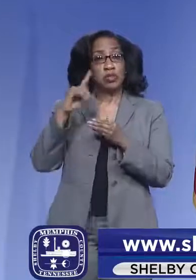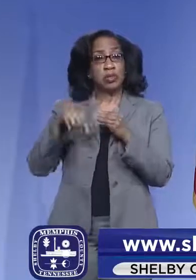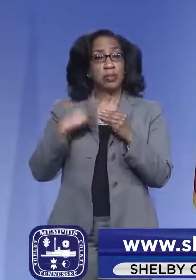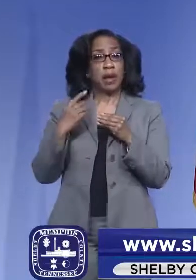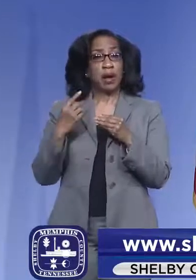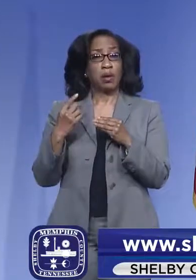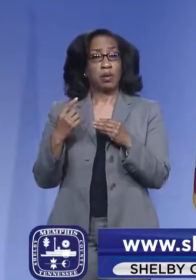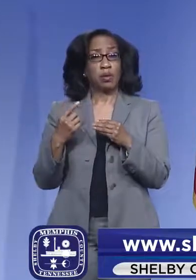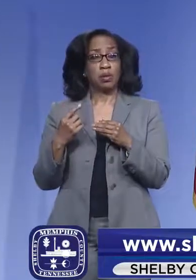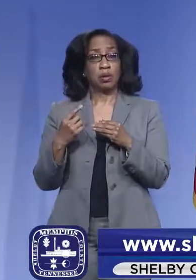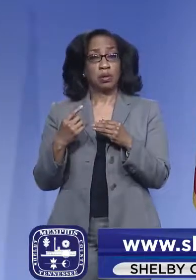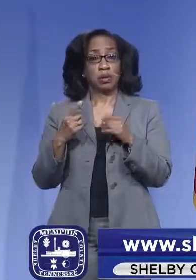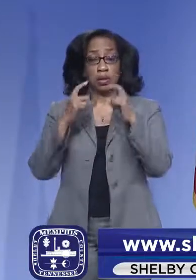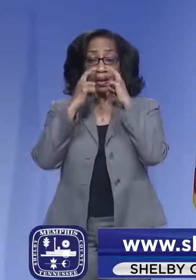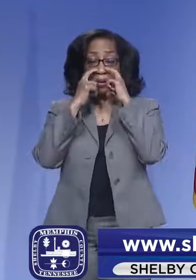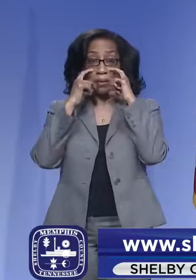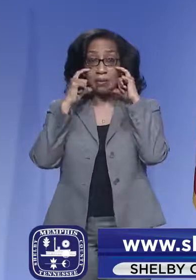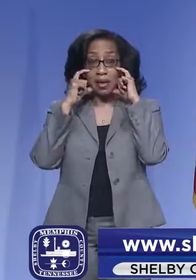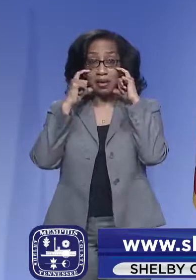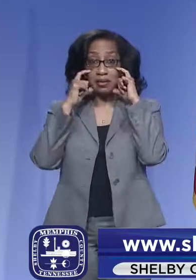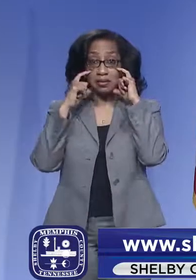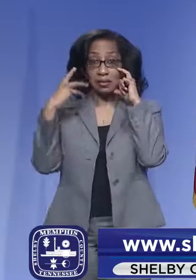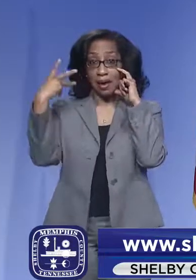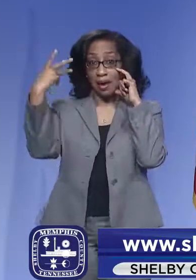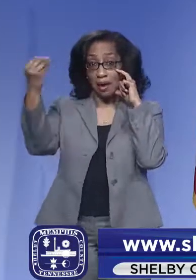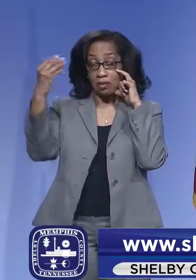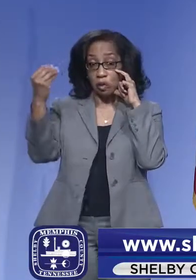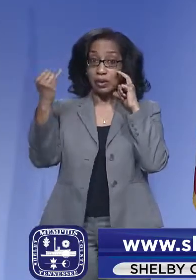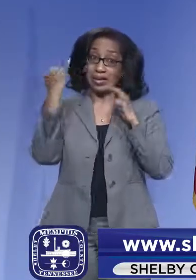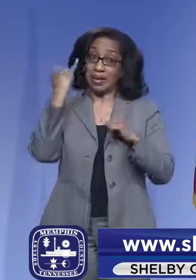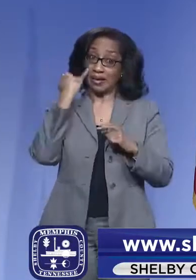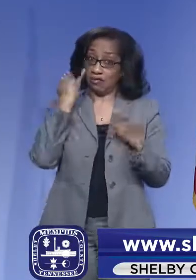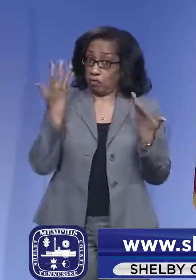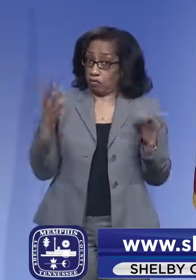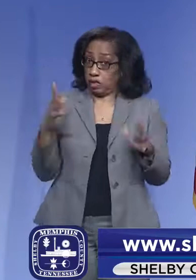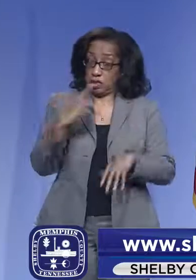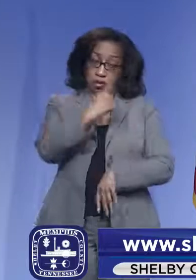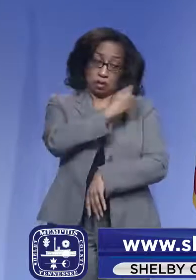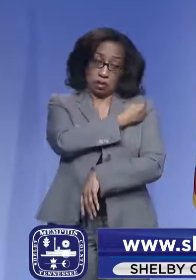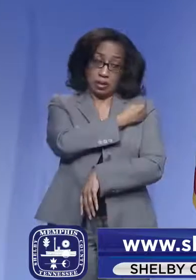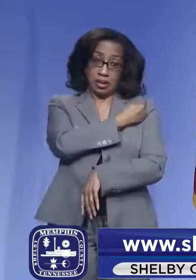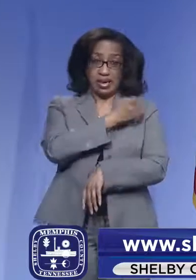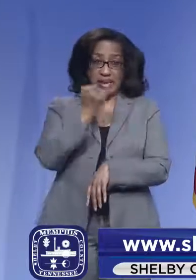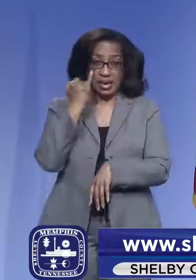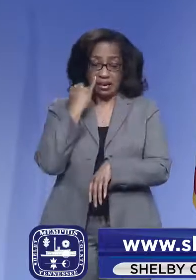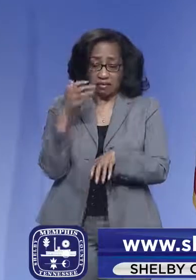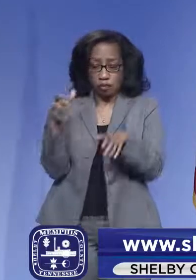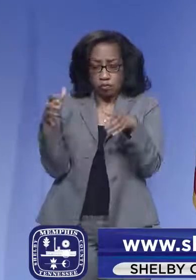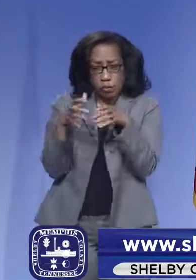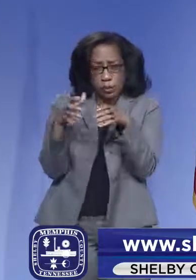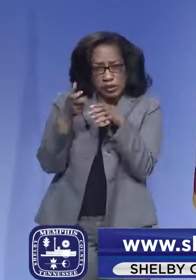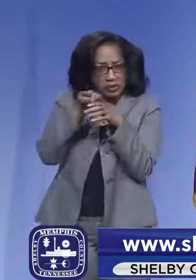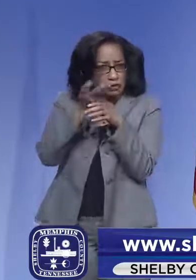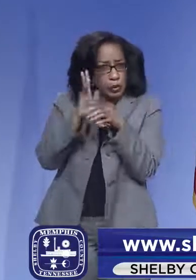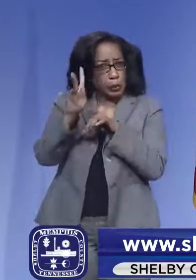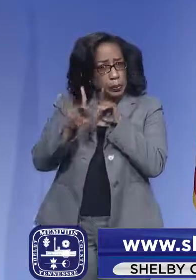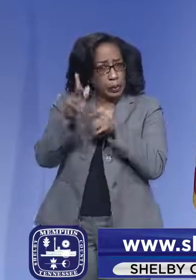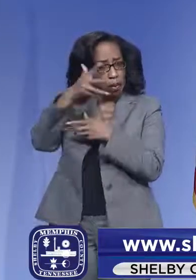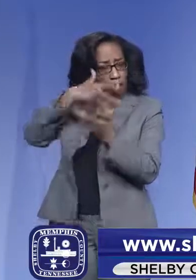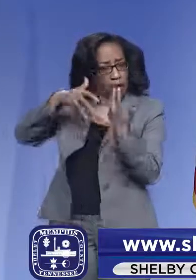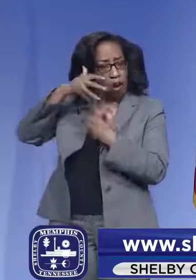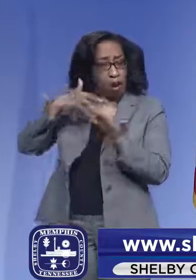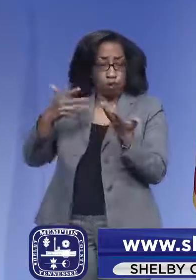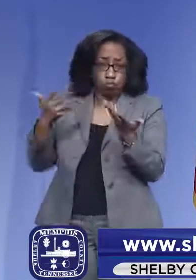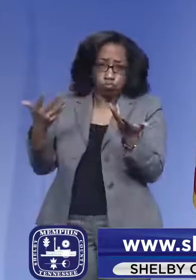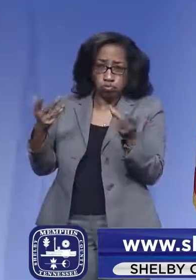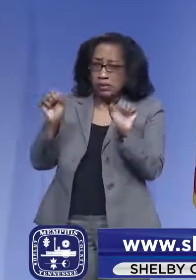that not wearing a mask outdoors for vaccinated individuals in small groups is probably okay,